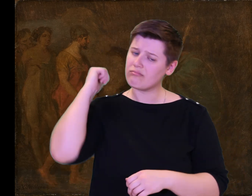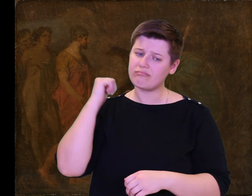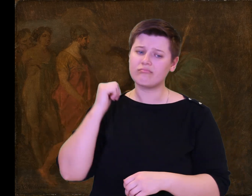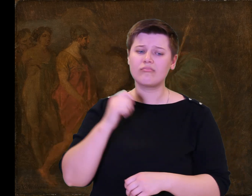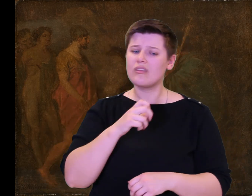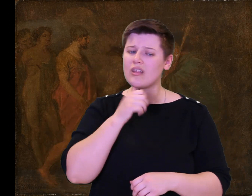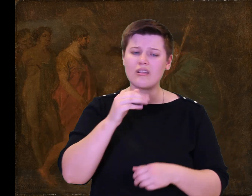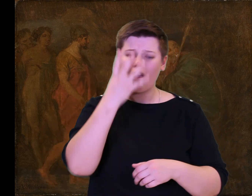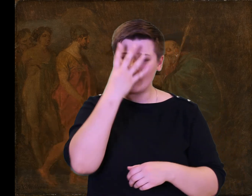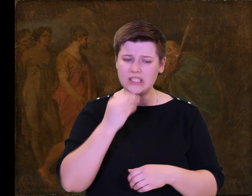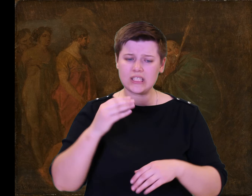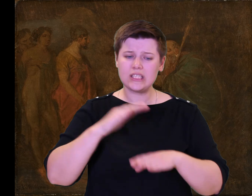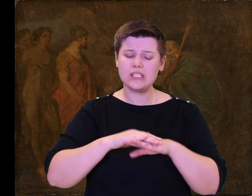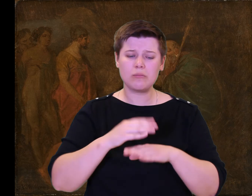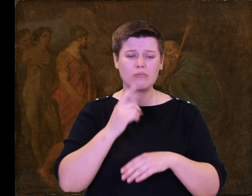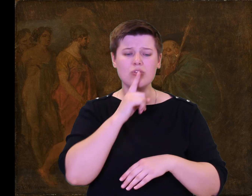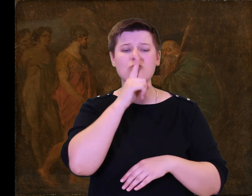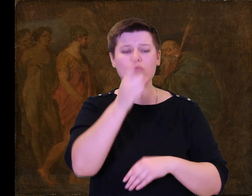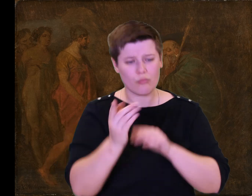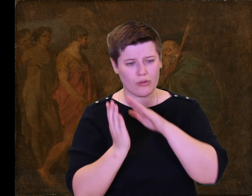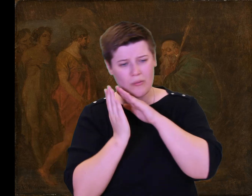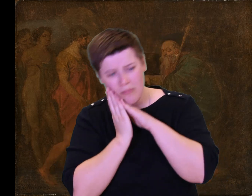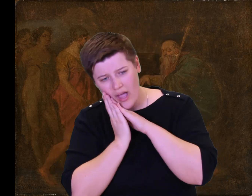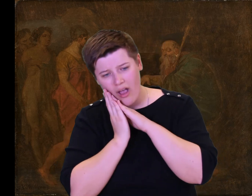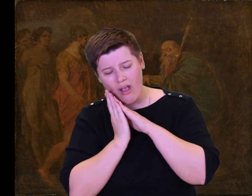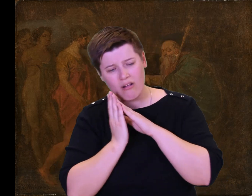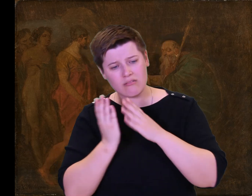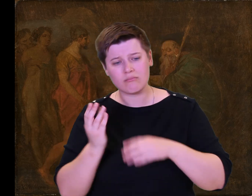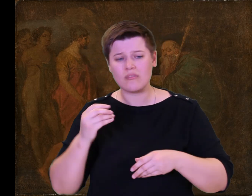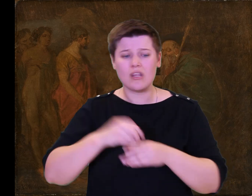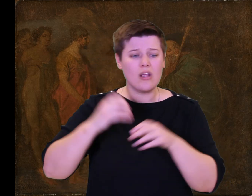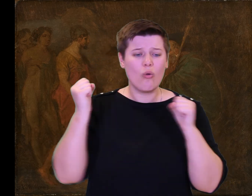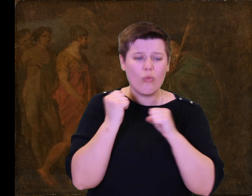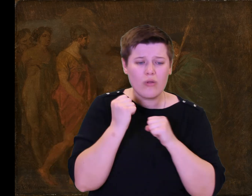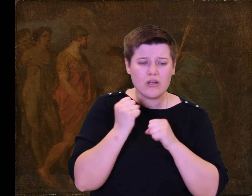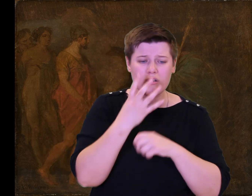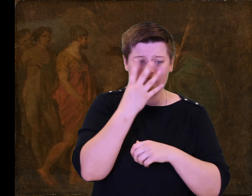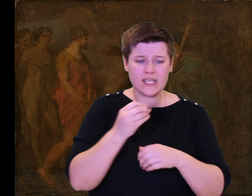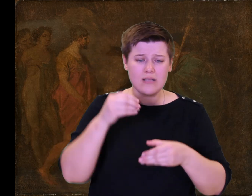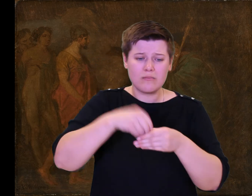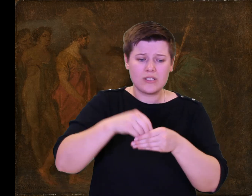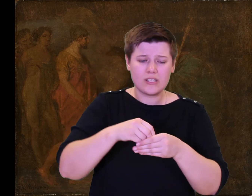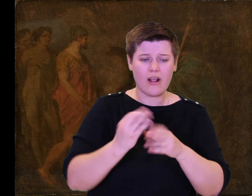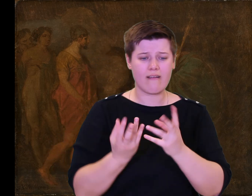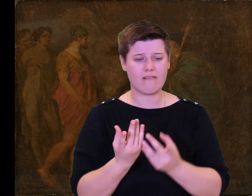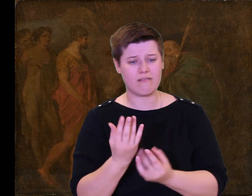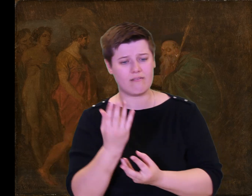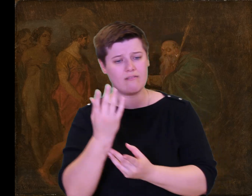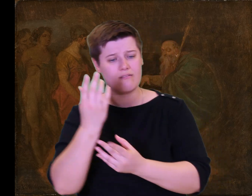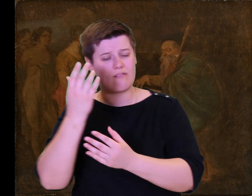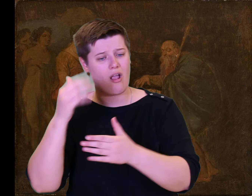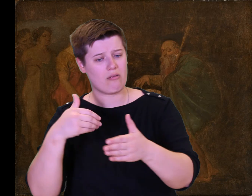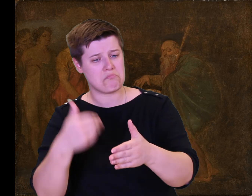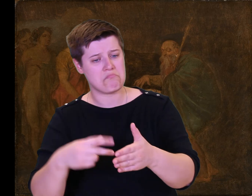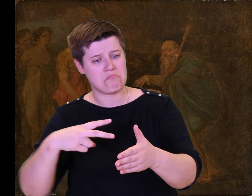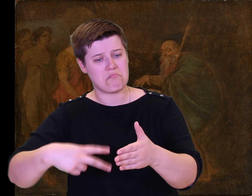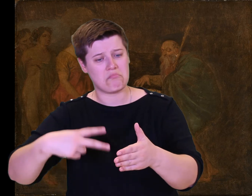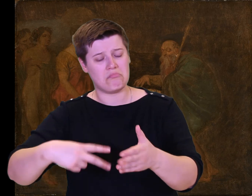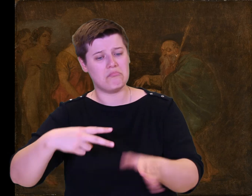Telemachus still tends the whole estate, unharmed, and feasts in style, as lords should do, and he is